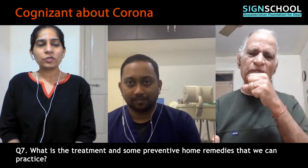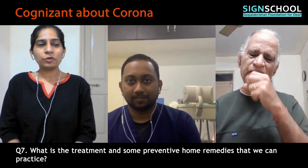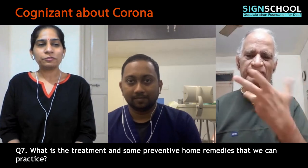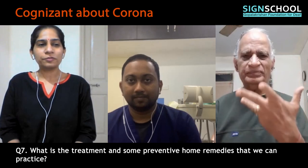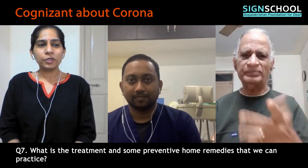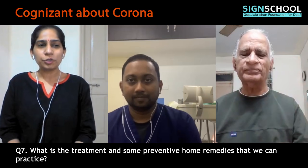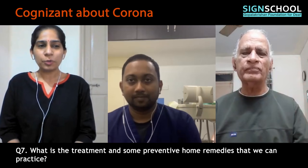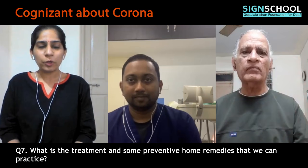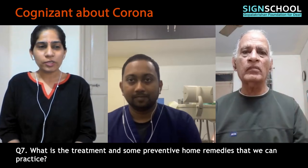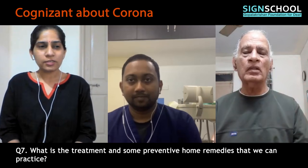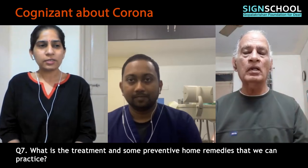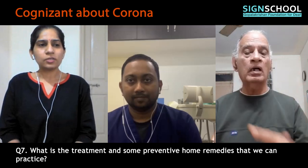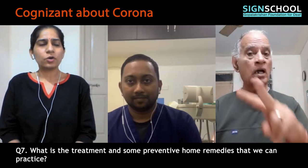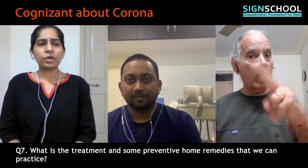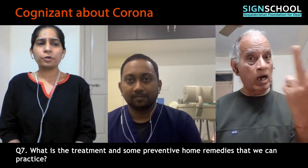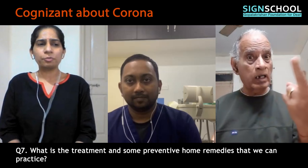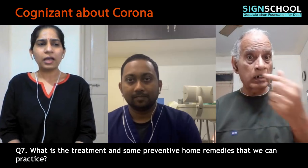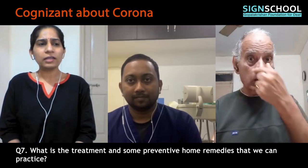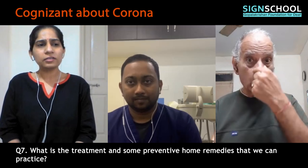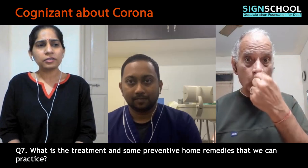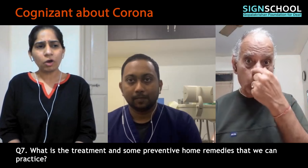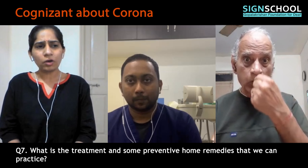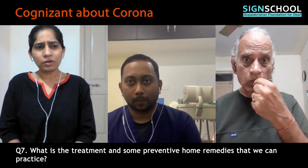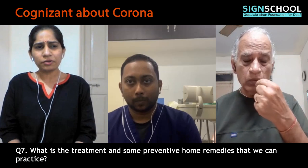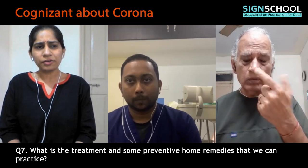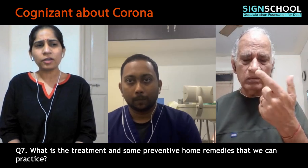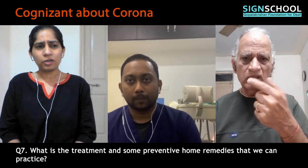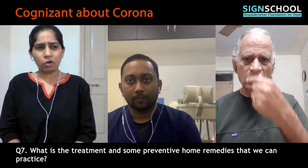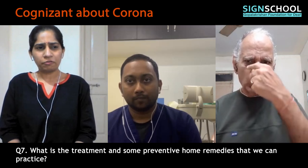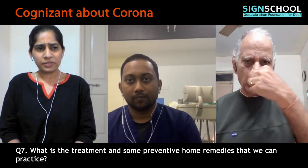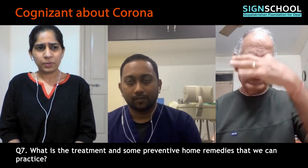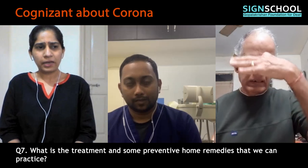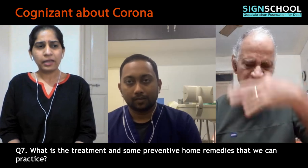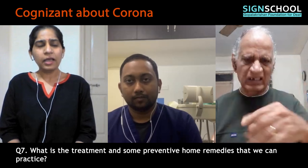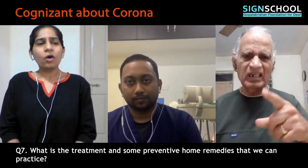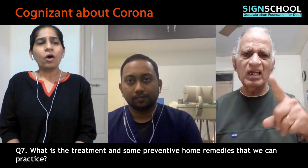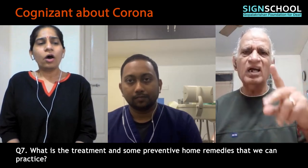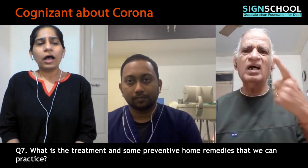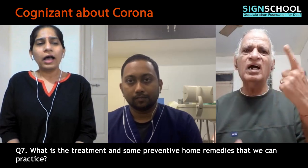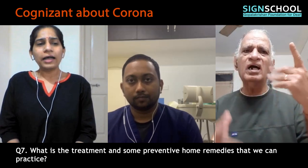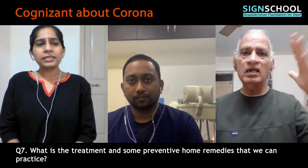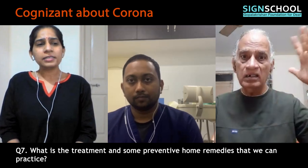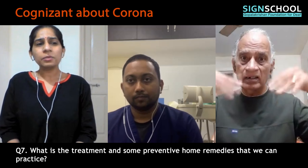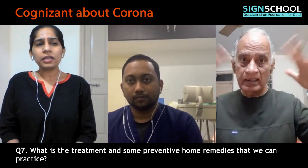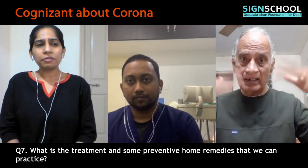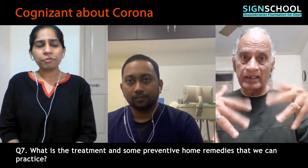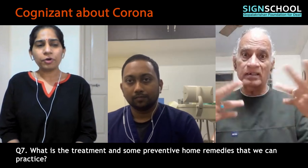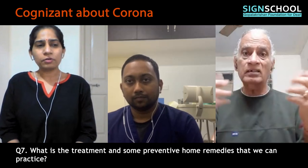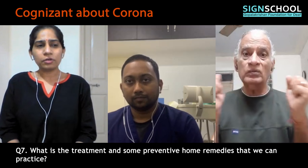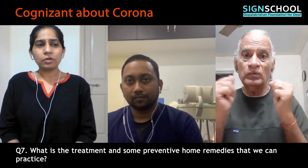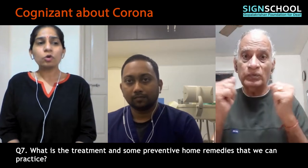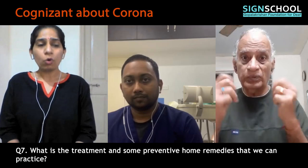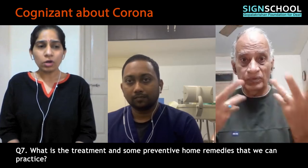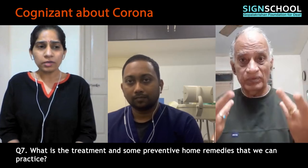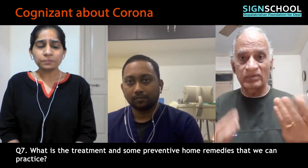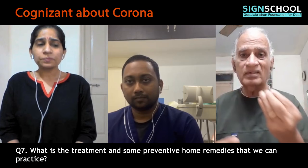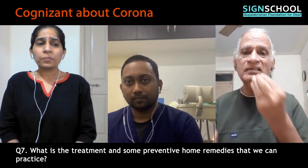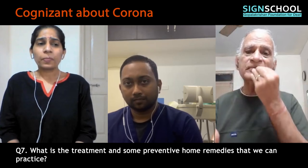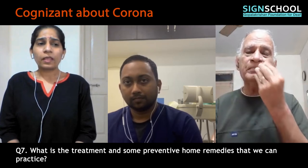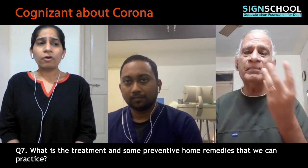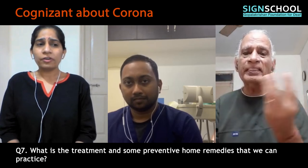be because of tuberculosis, or it could be other regular cough as well. And similarly for